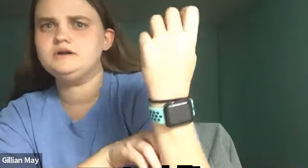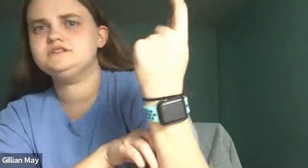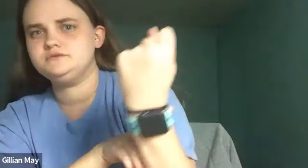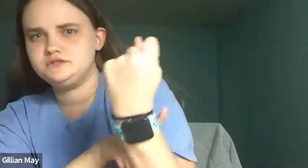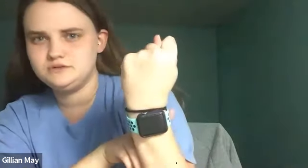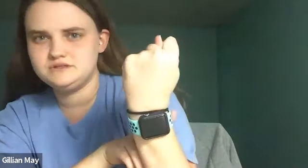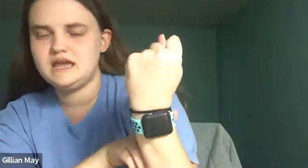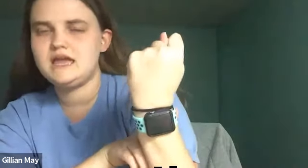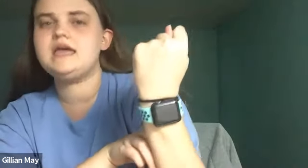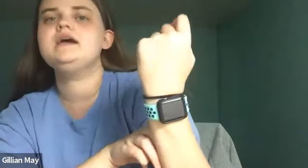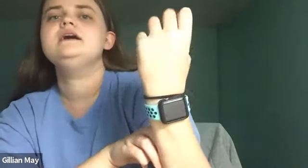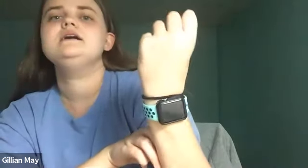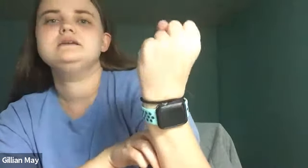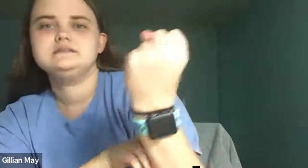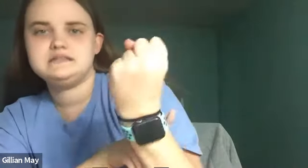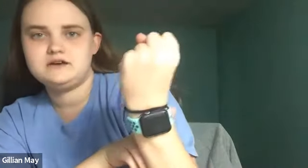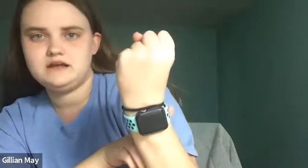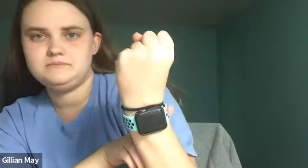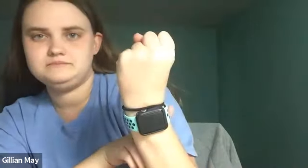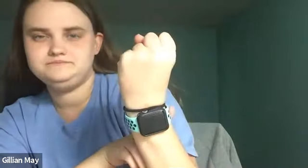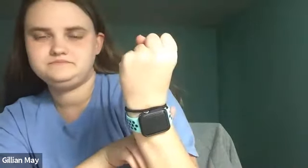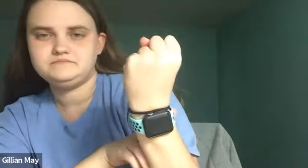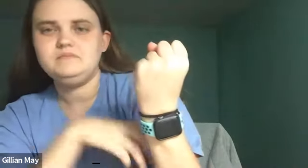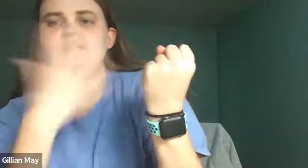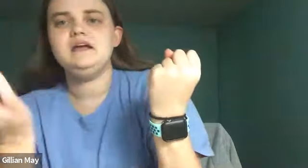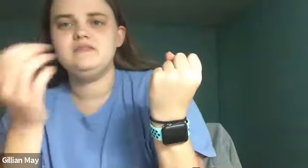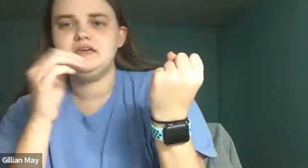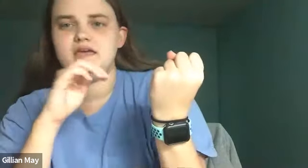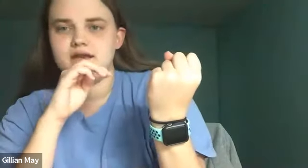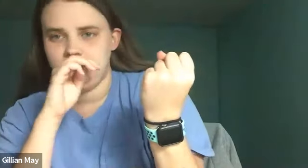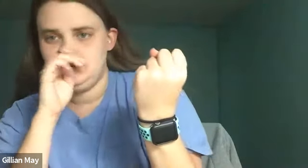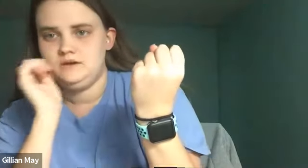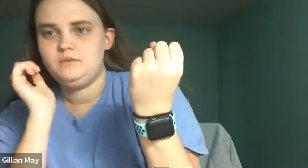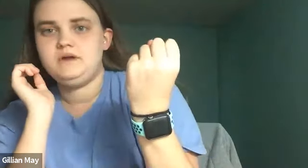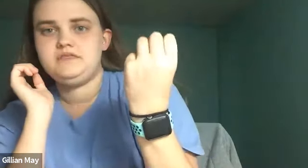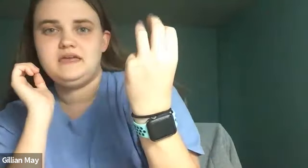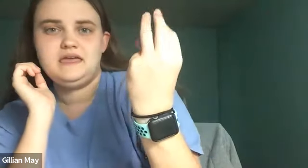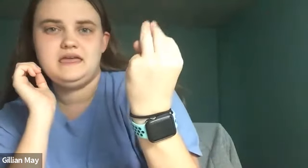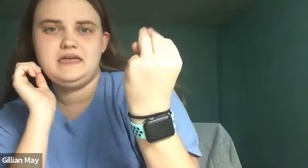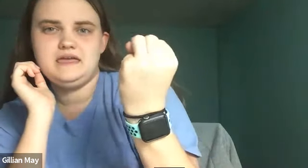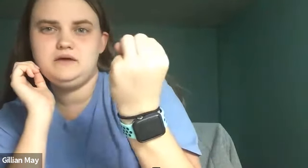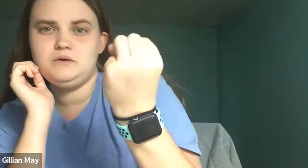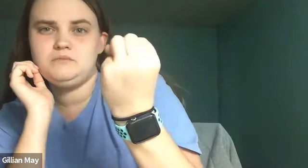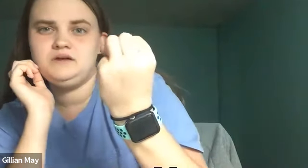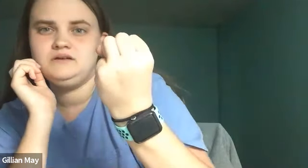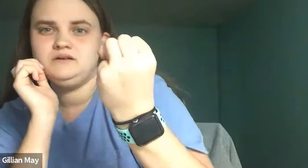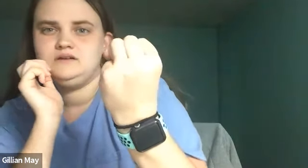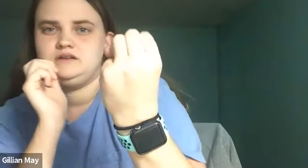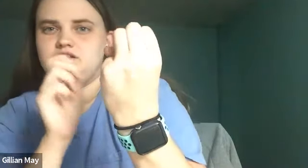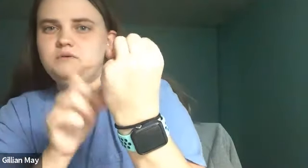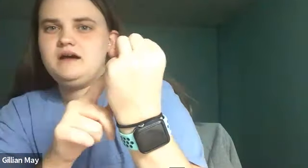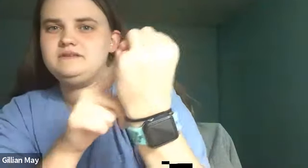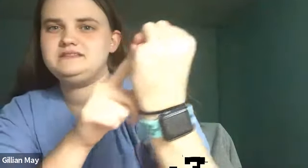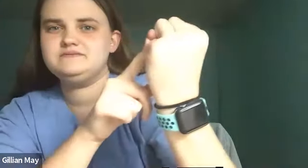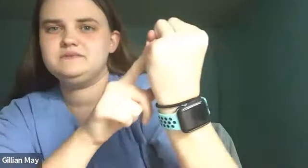So Tuesday, Saturday. And then with M, it's kind